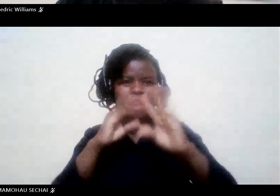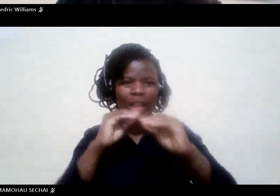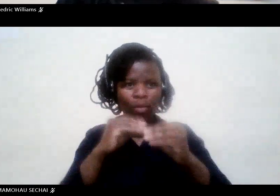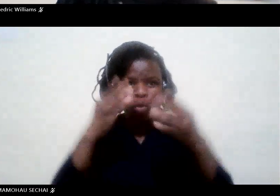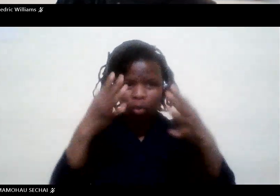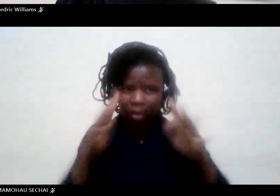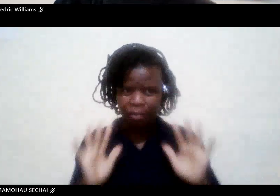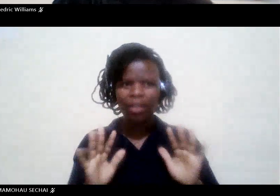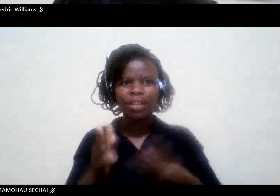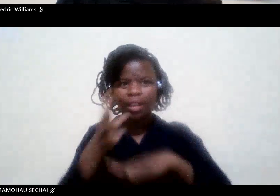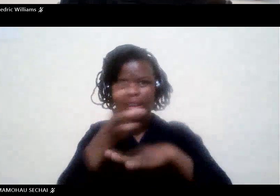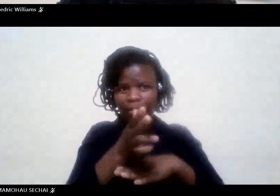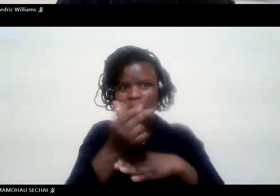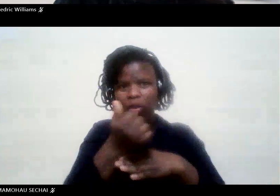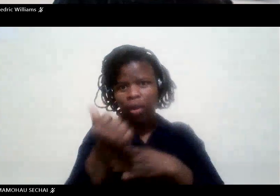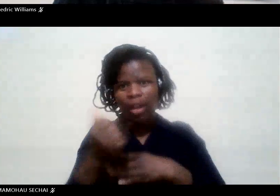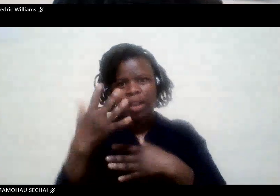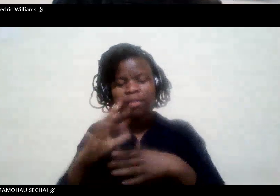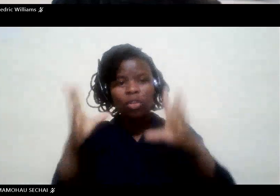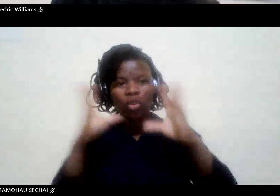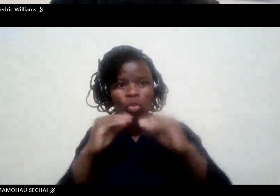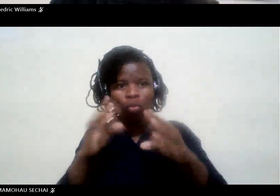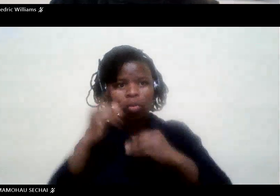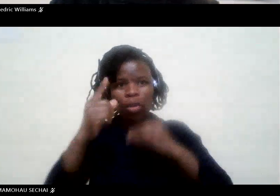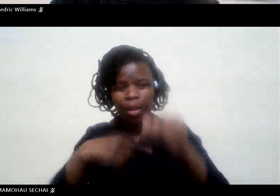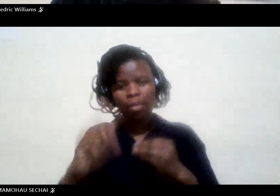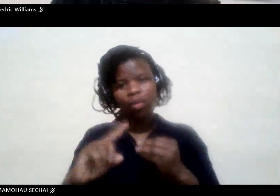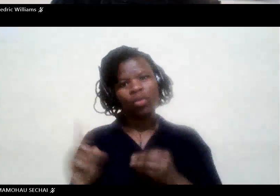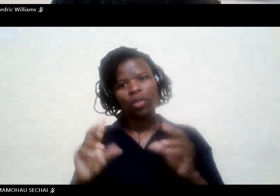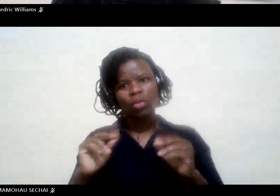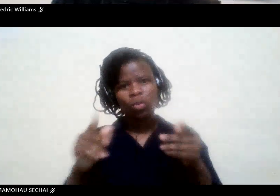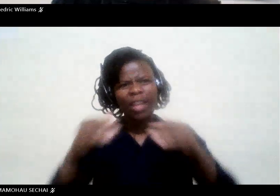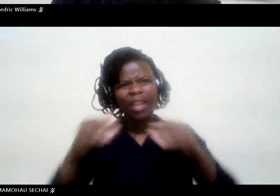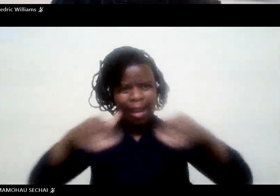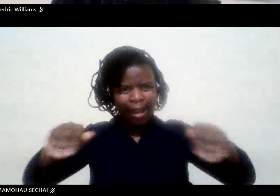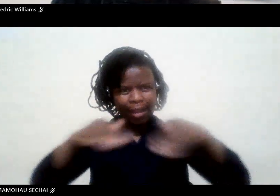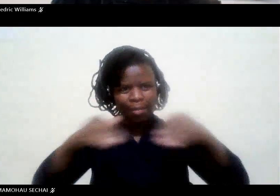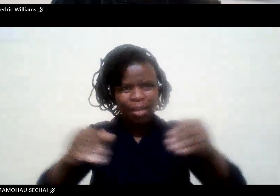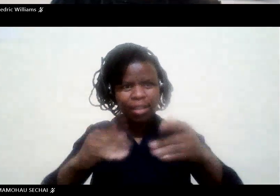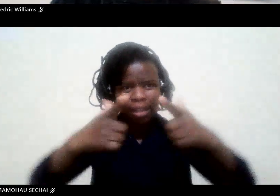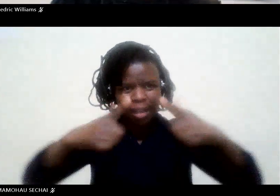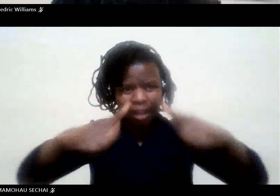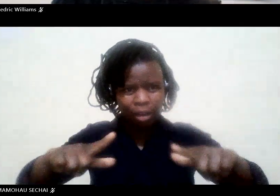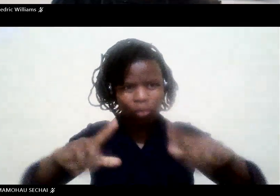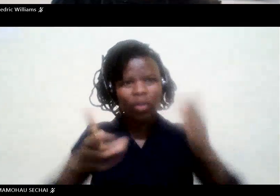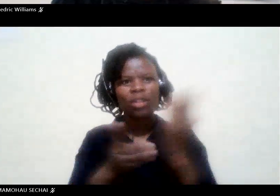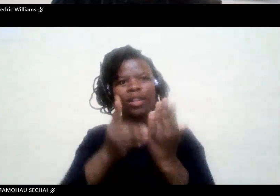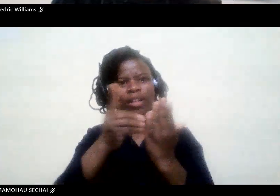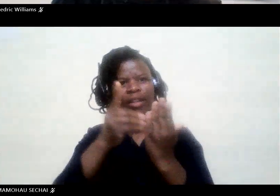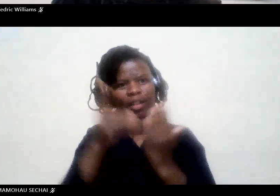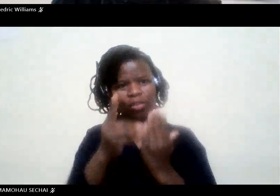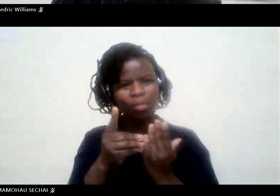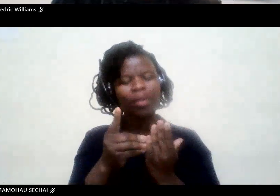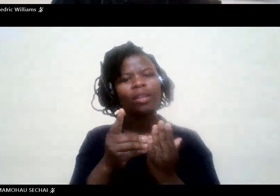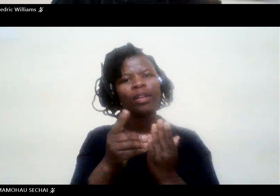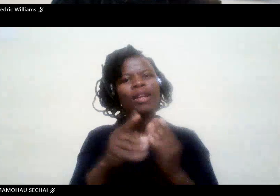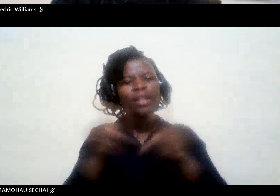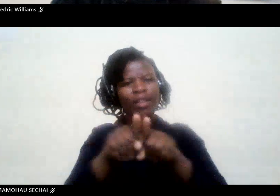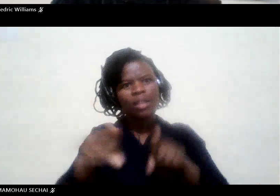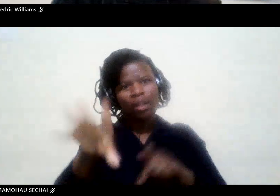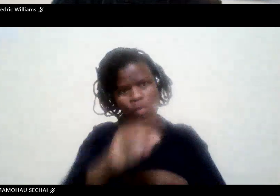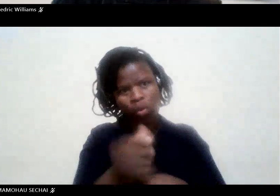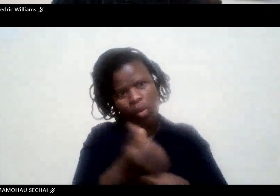were hinting at it when we were talking about the limitation of language development, of literacy development and everything for